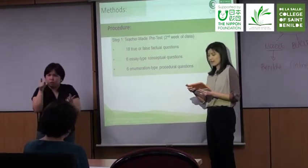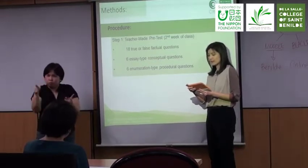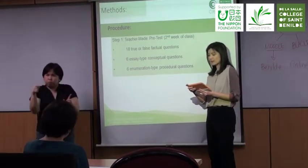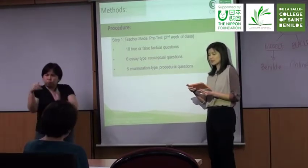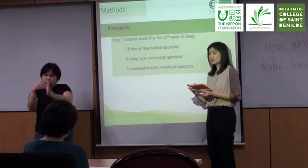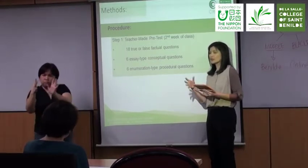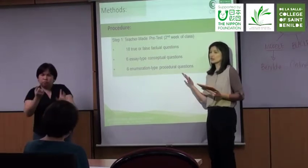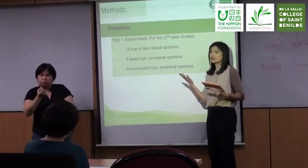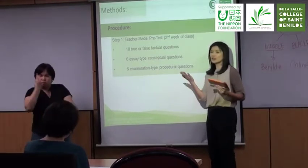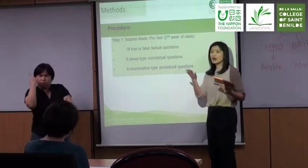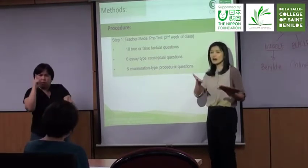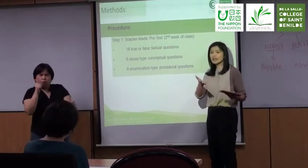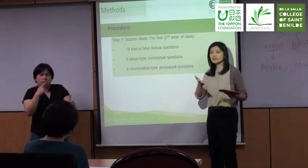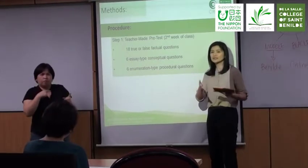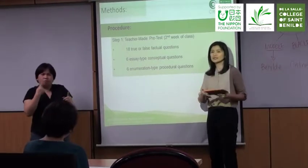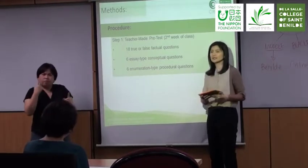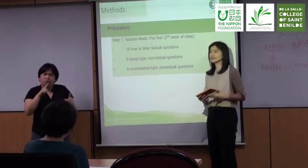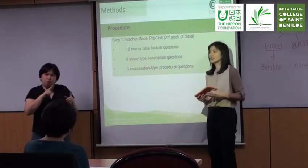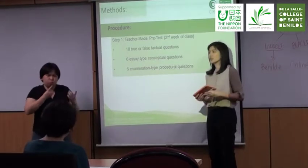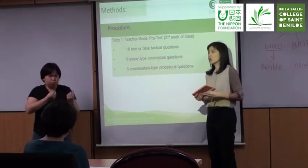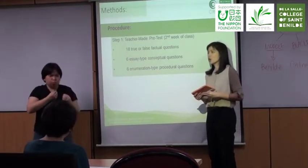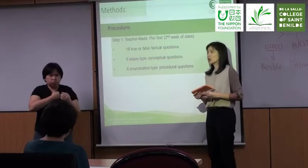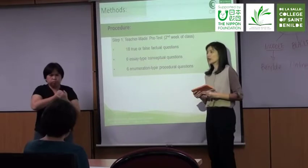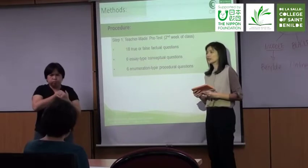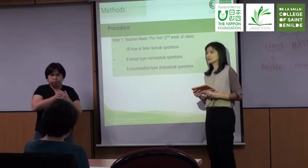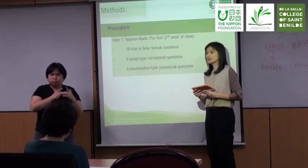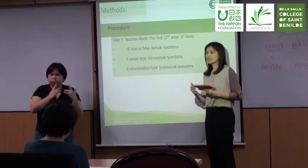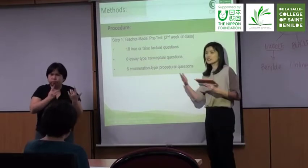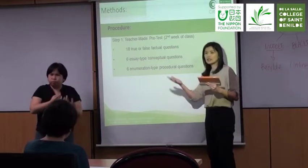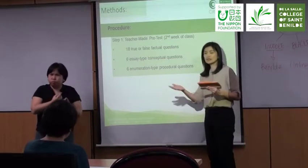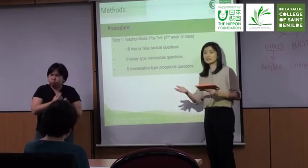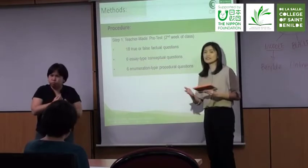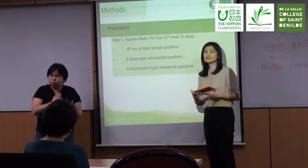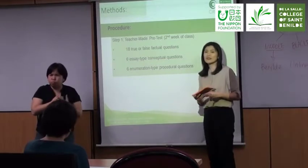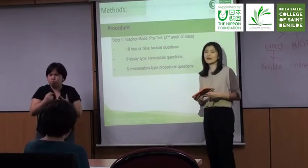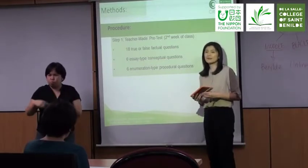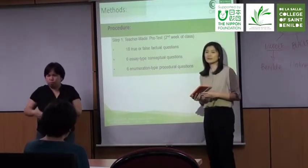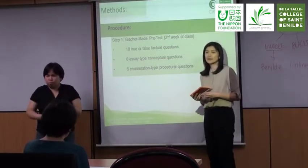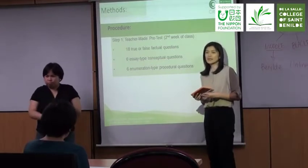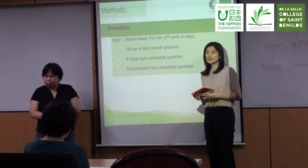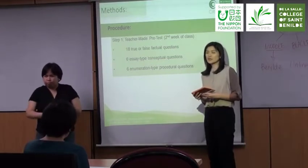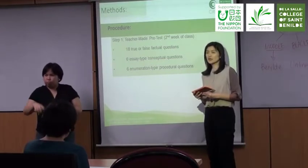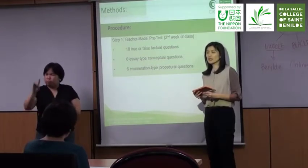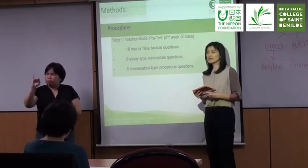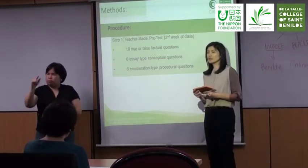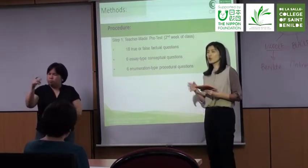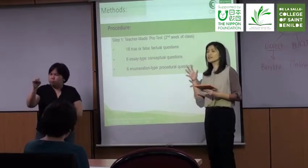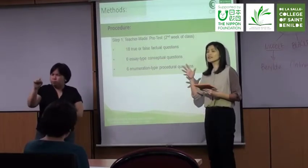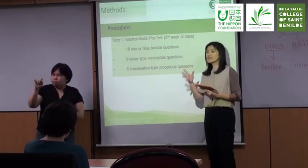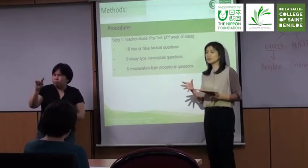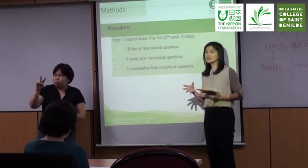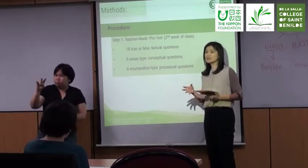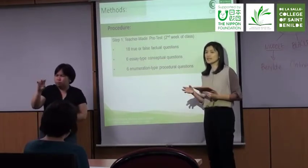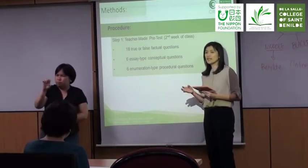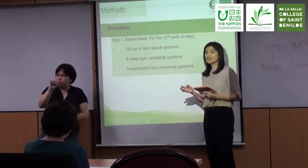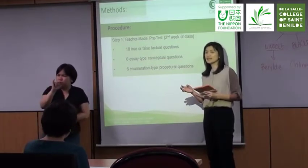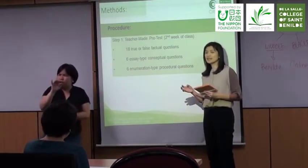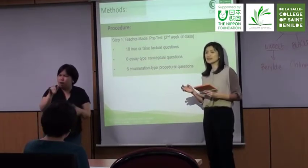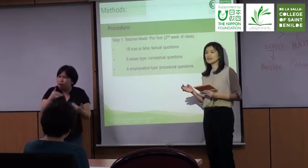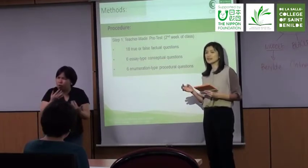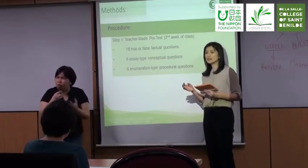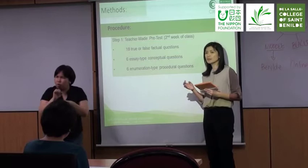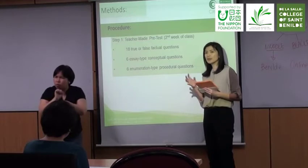for example, the function of the heart or the digestive system. So it's concepts